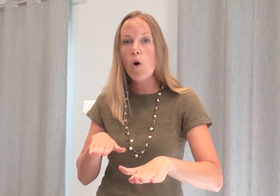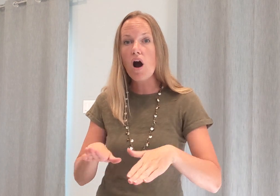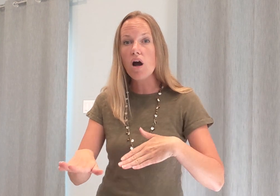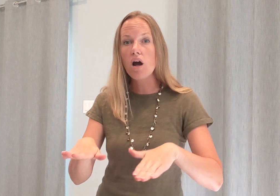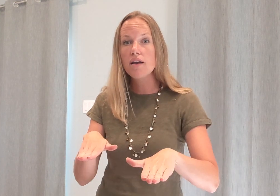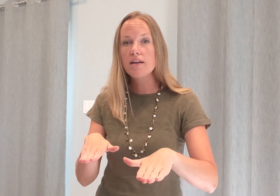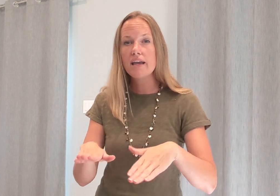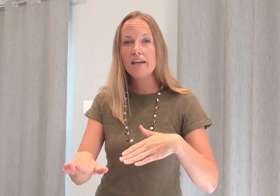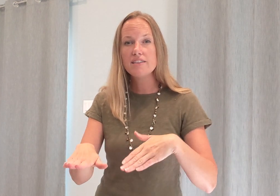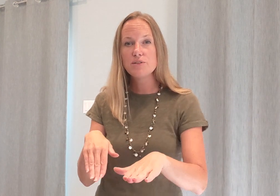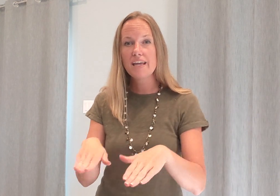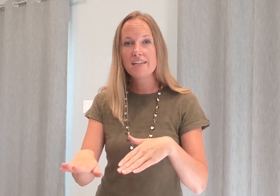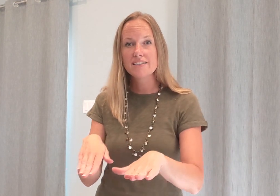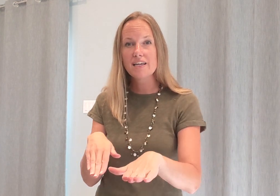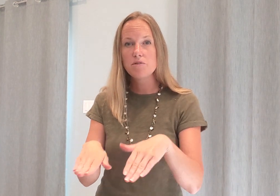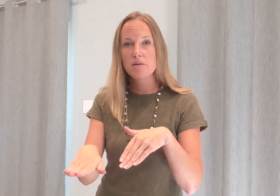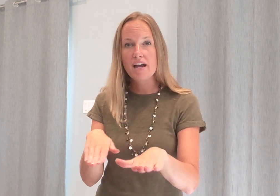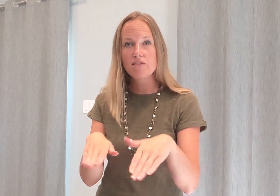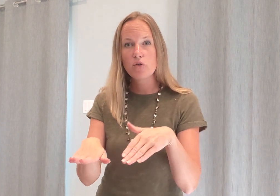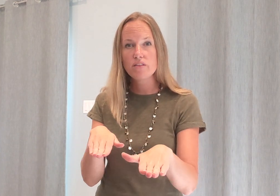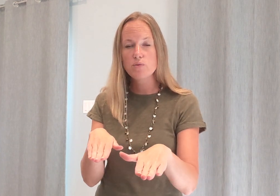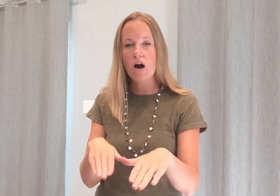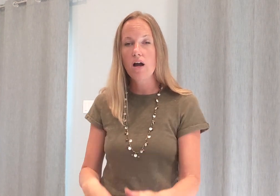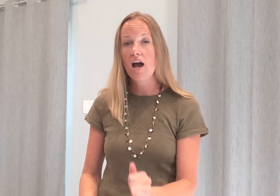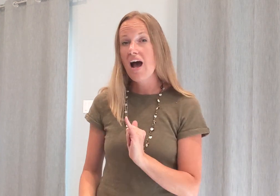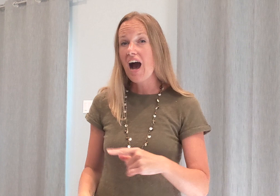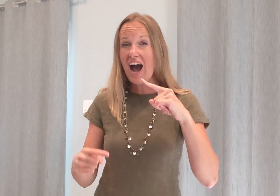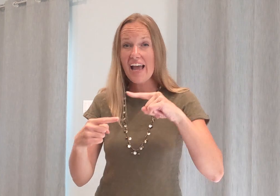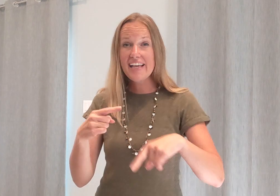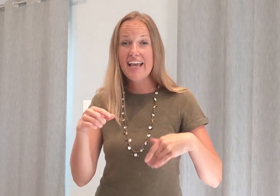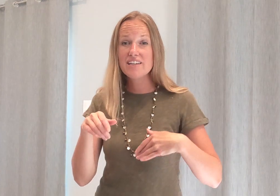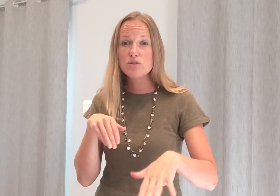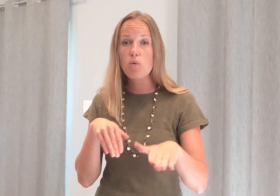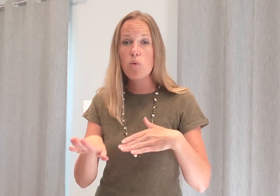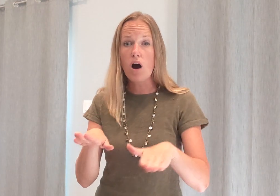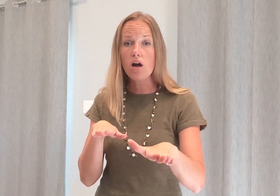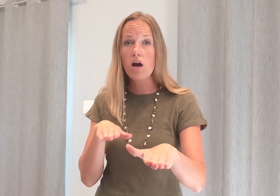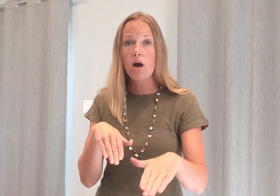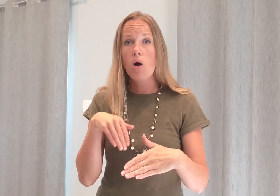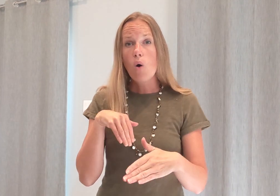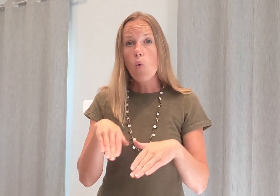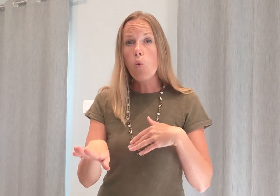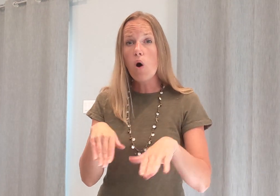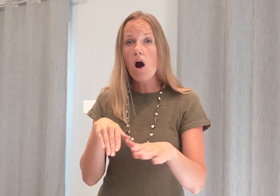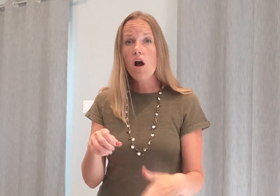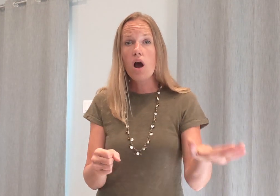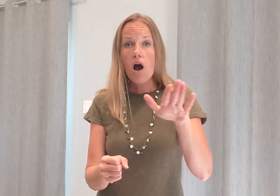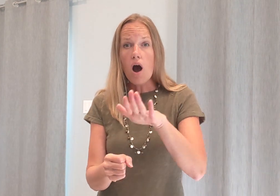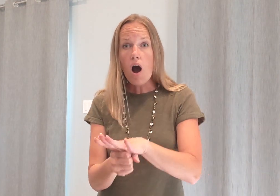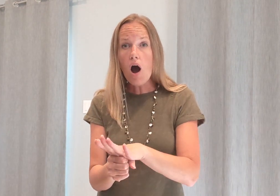walk, okay? 2 hands kind of moving back and forth is walk. I can't walk. Walk